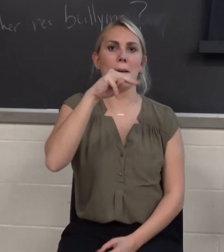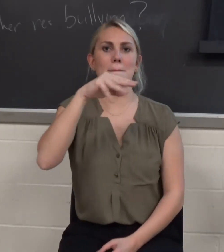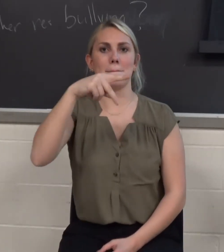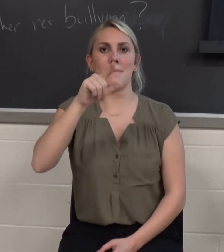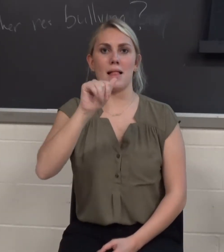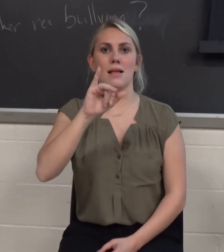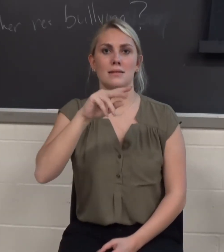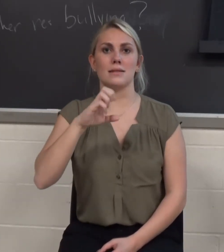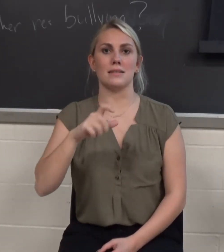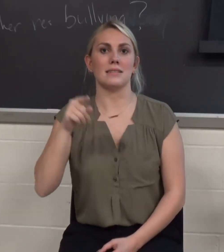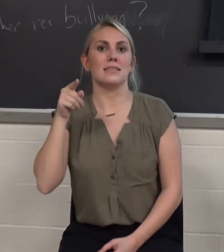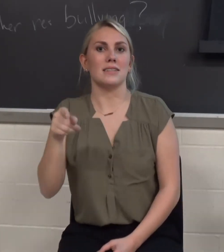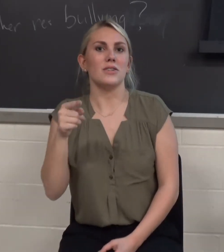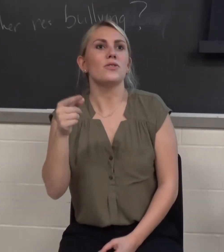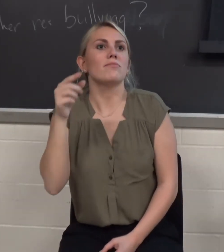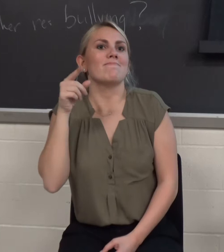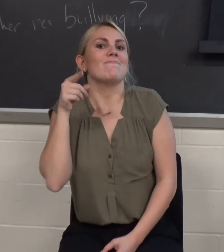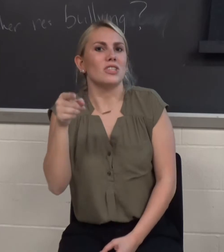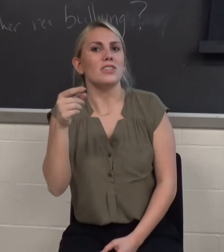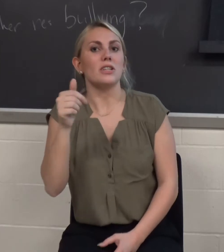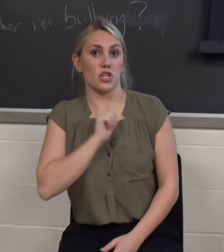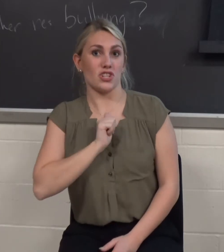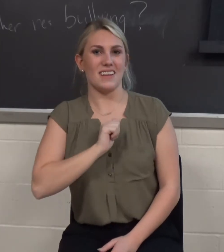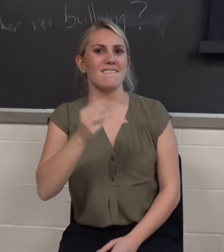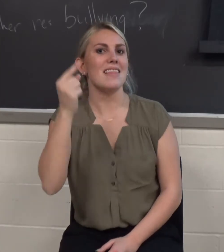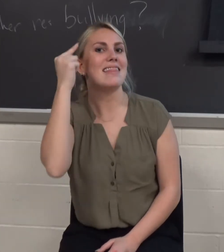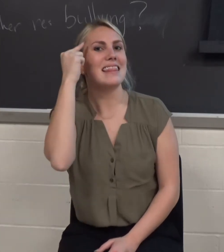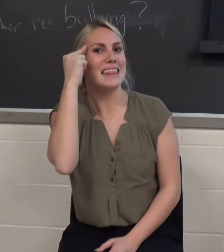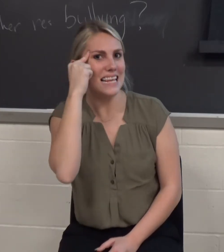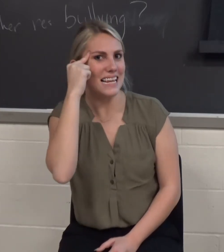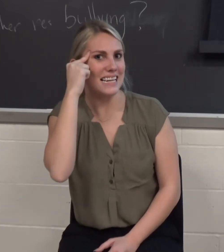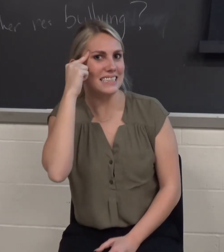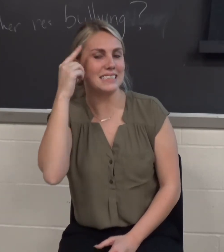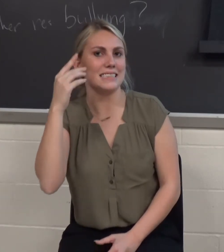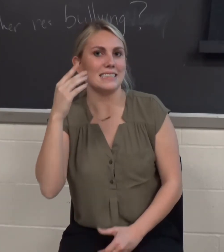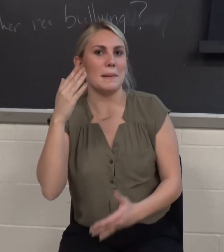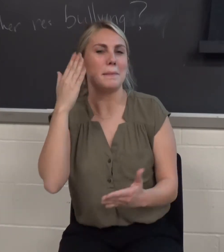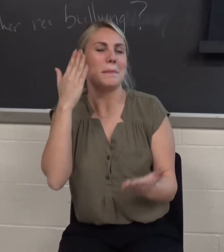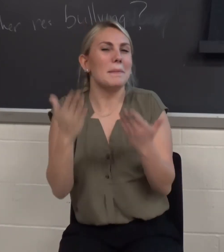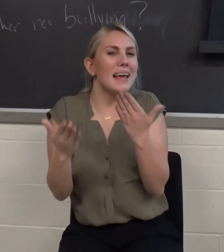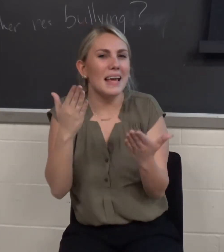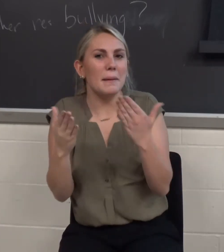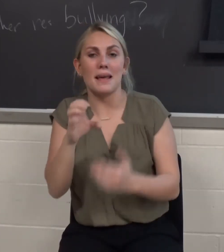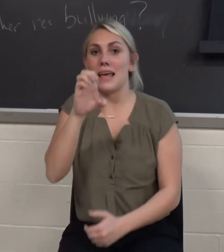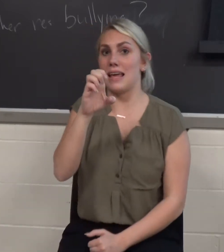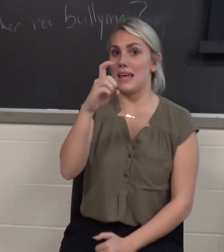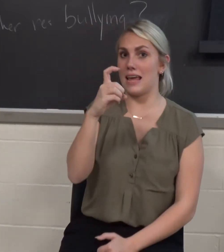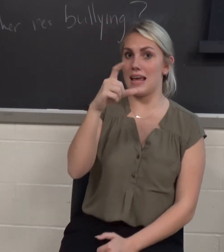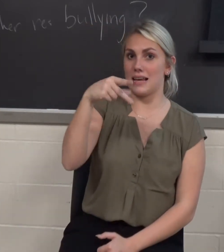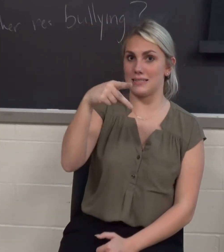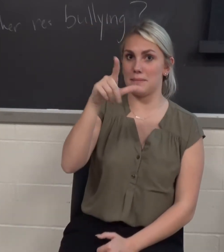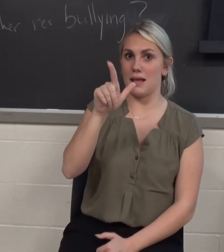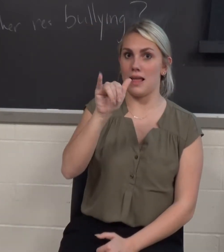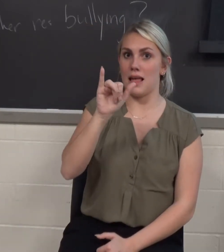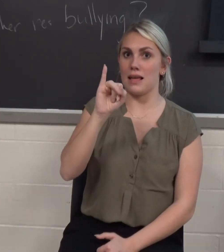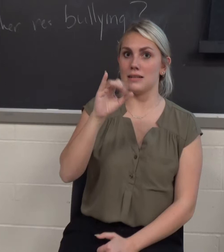an explicit theme is stated. It's stated very clearly in the story. I don't know if you've read the